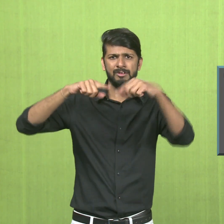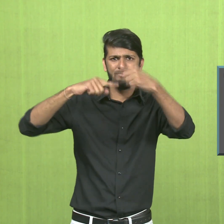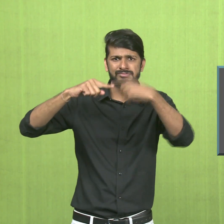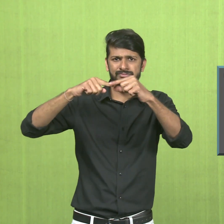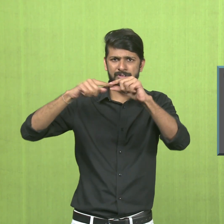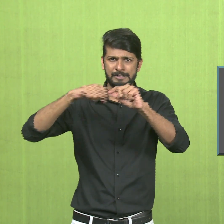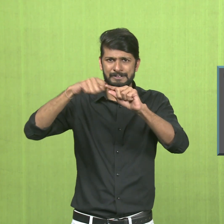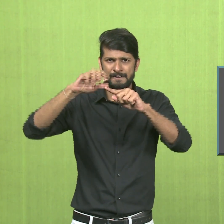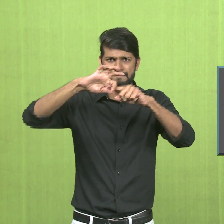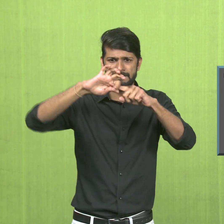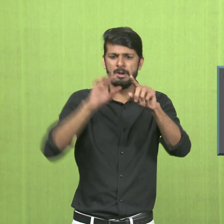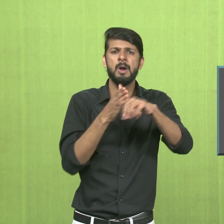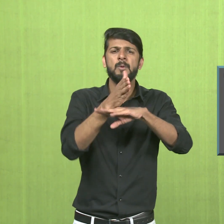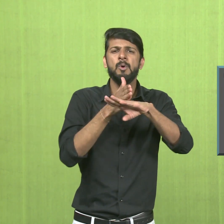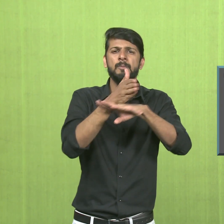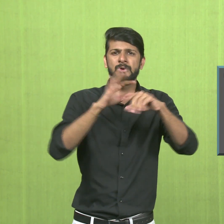the thin strip,